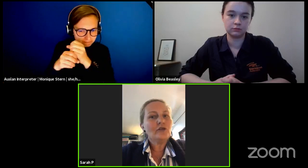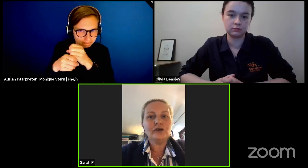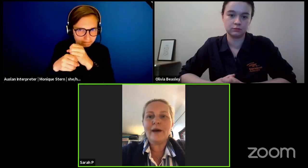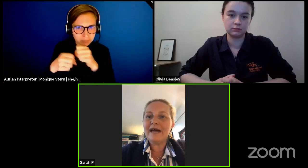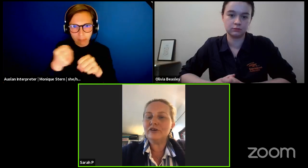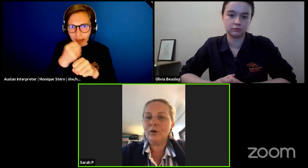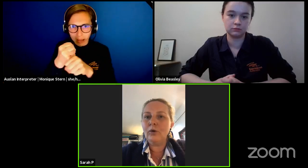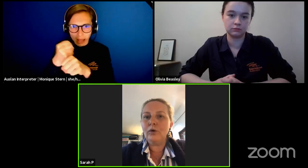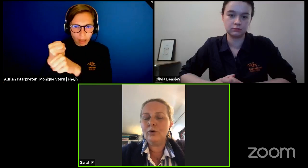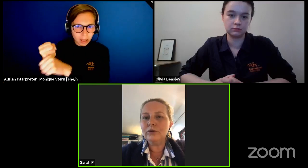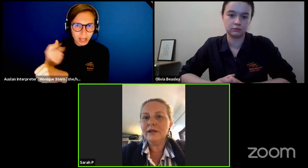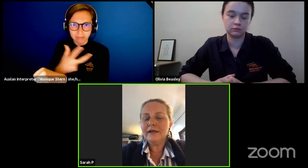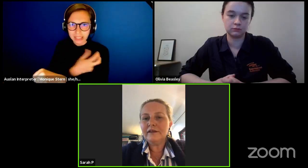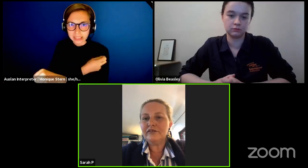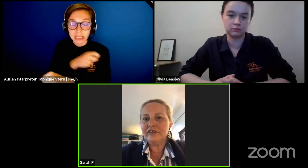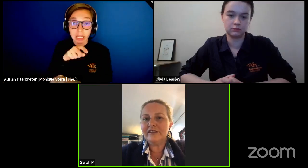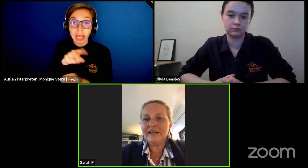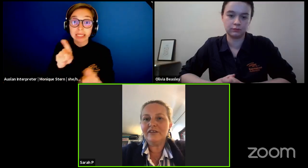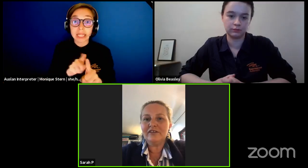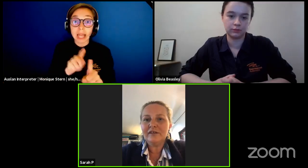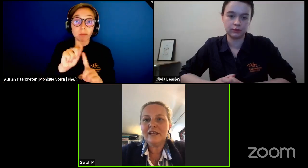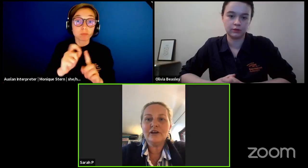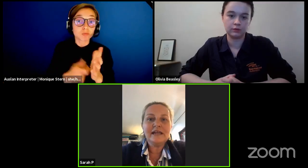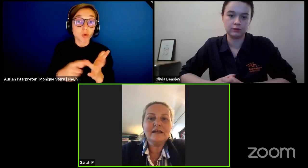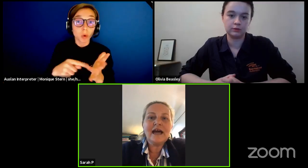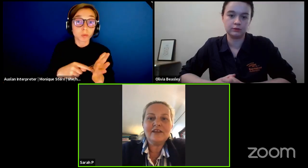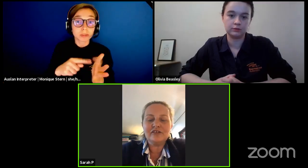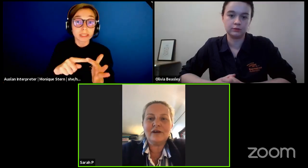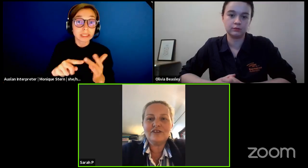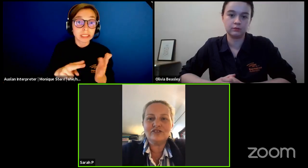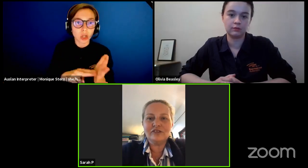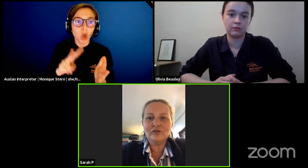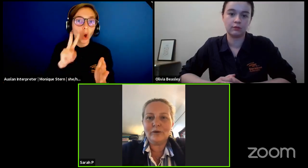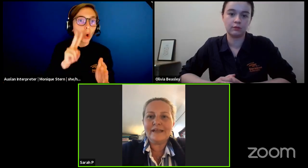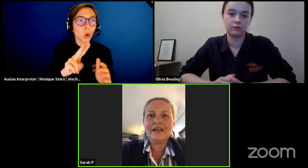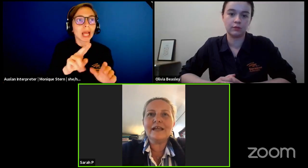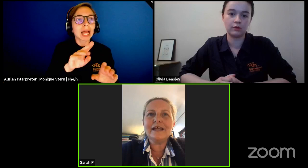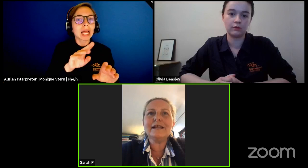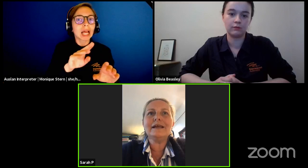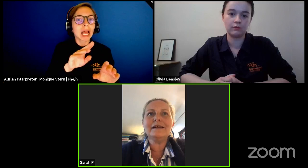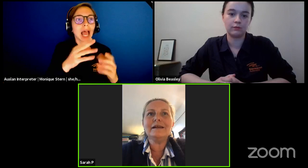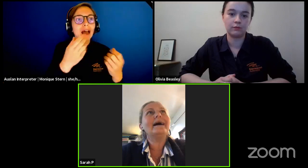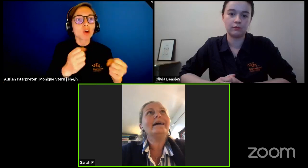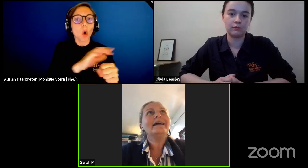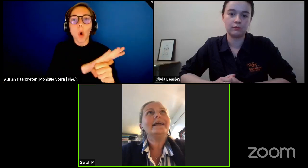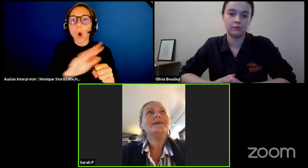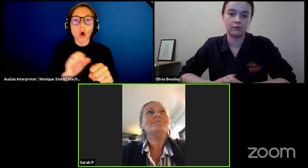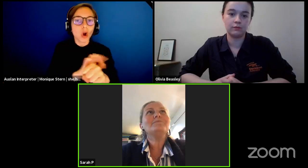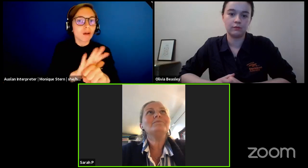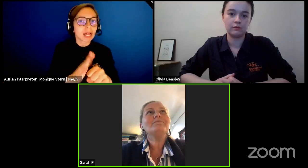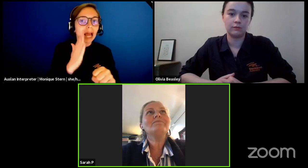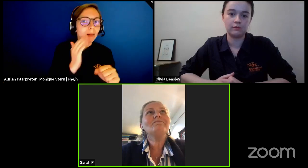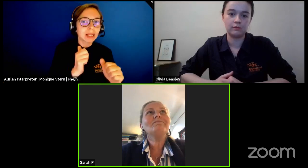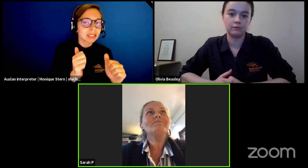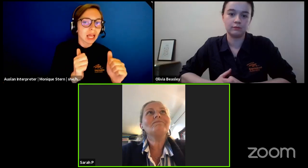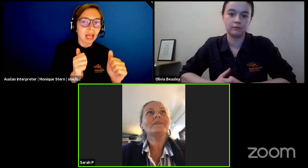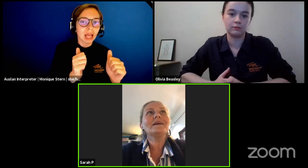similar throughout all the disease incarcerations, or in